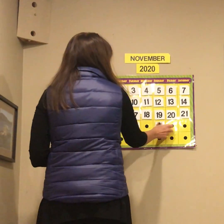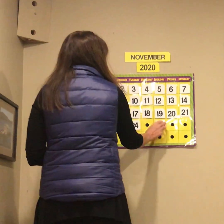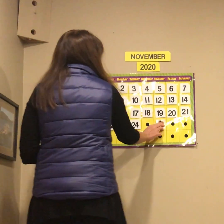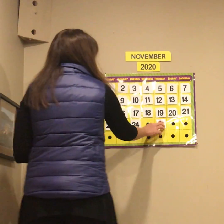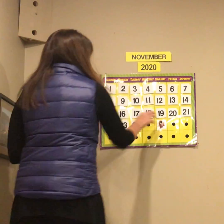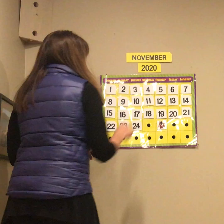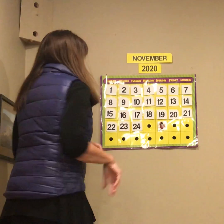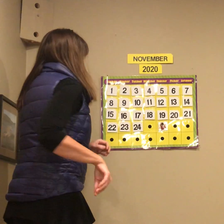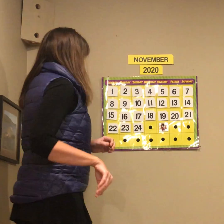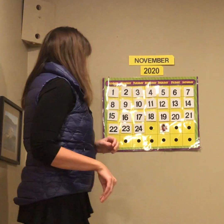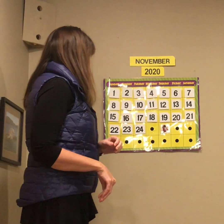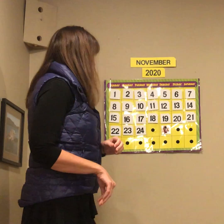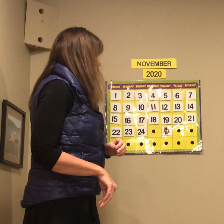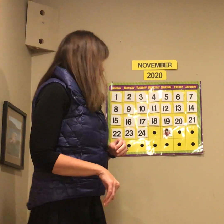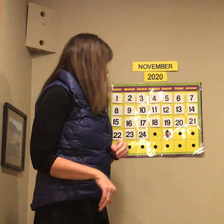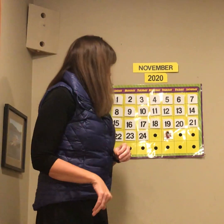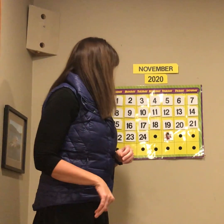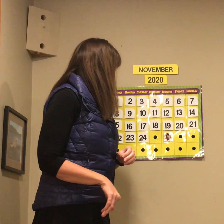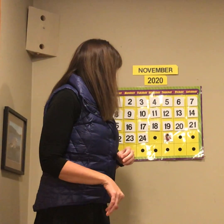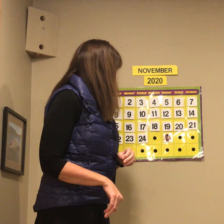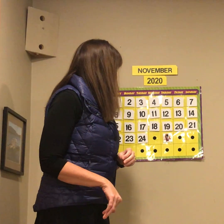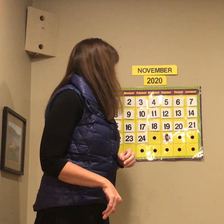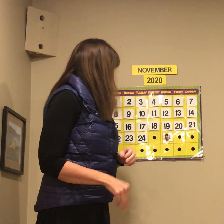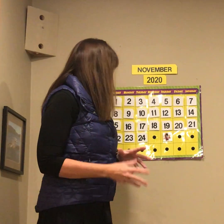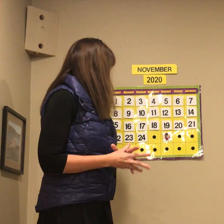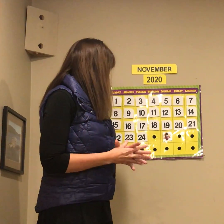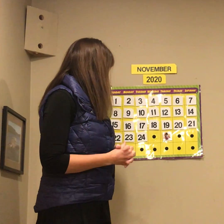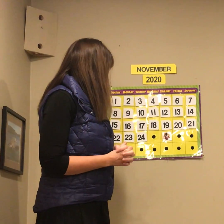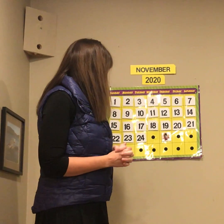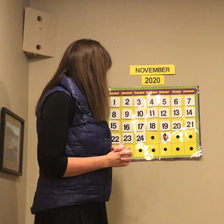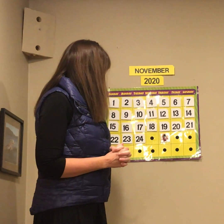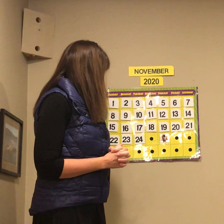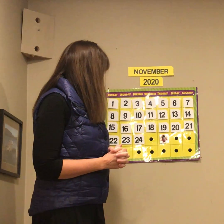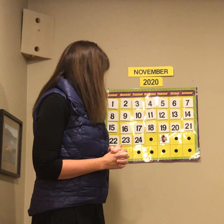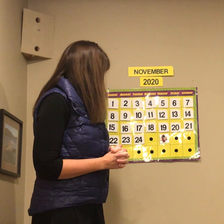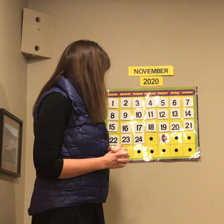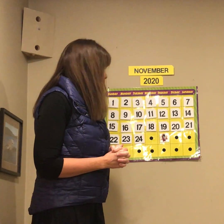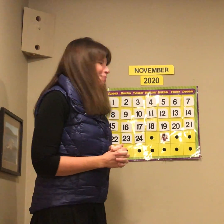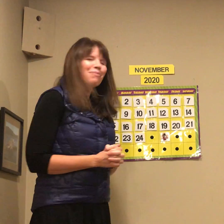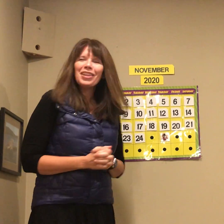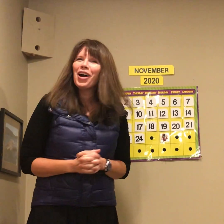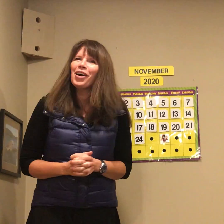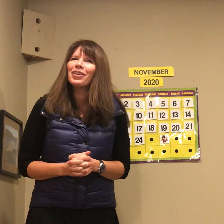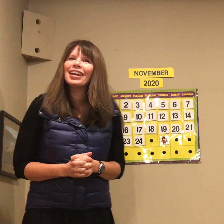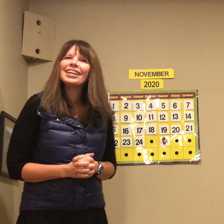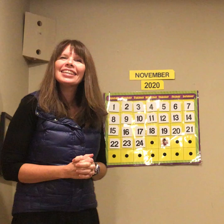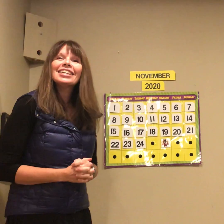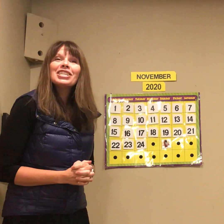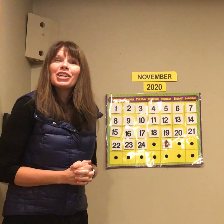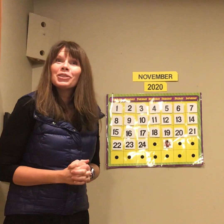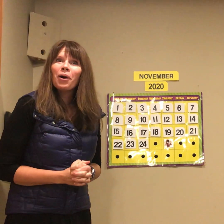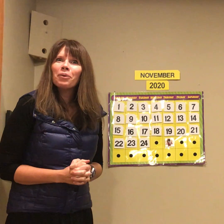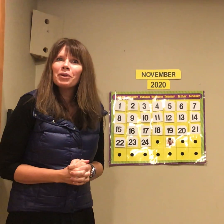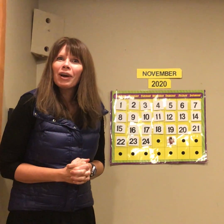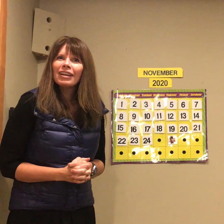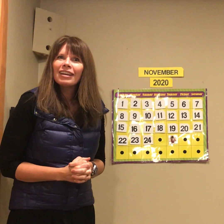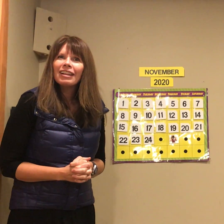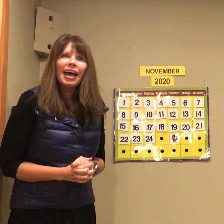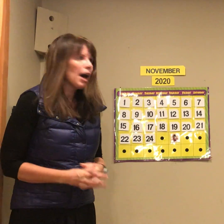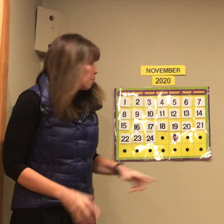Woohoo! No, actually, yeah, in 2 days. That's awesome. All right. So are we ready to clap